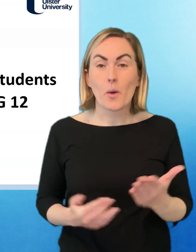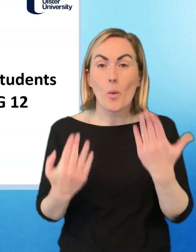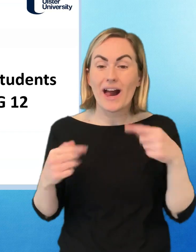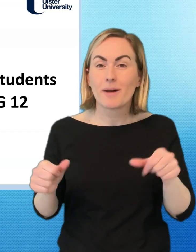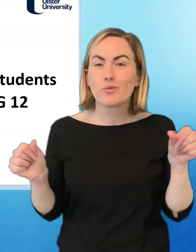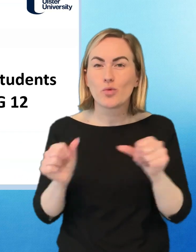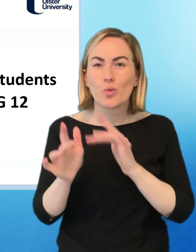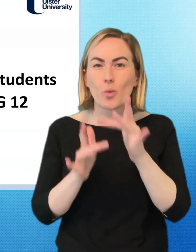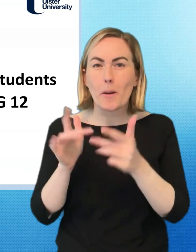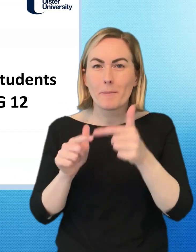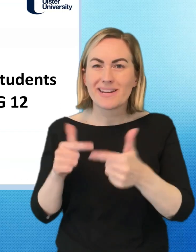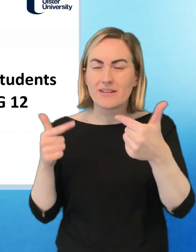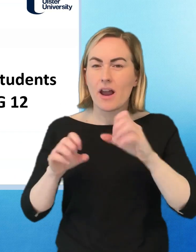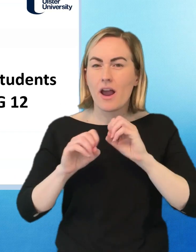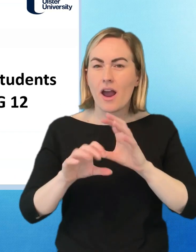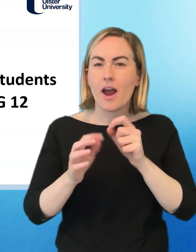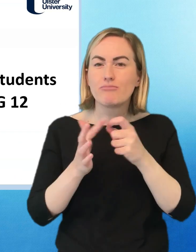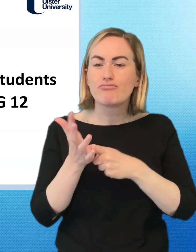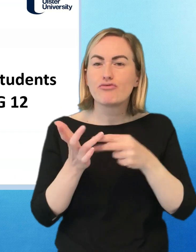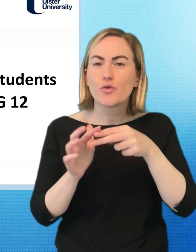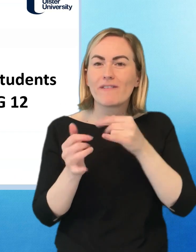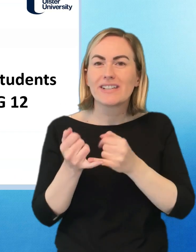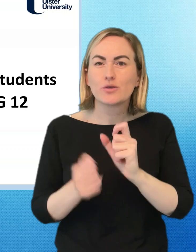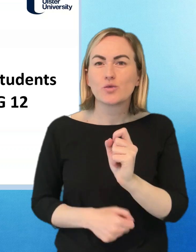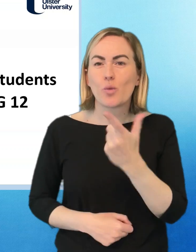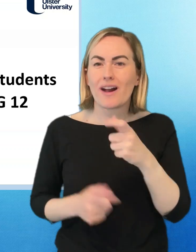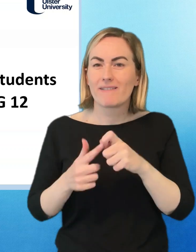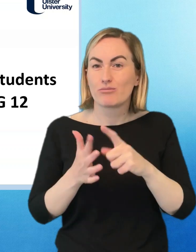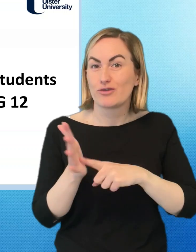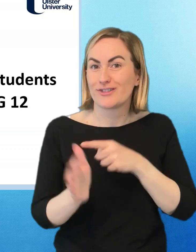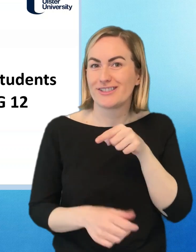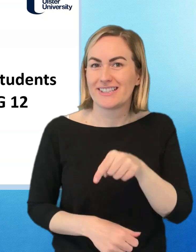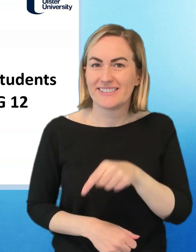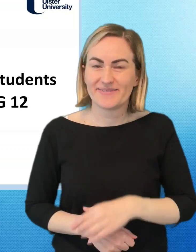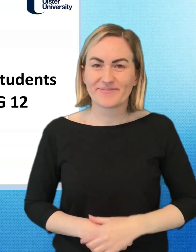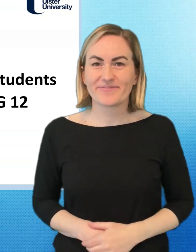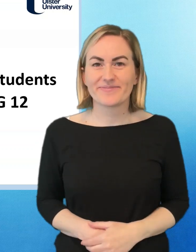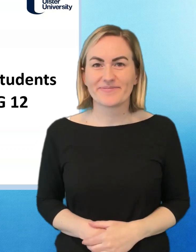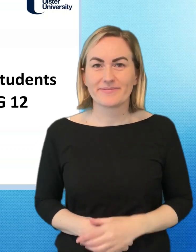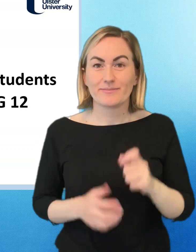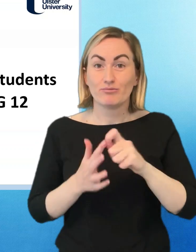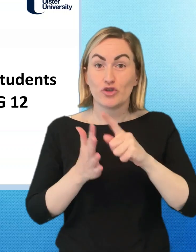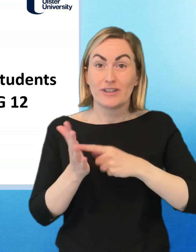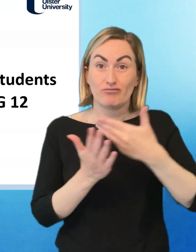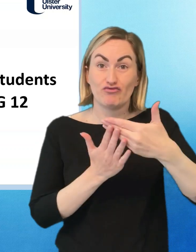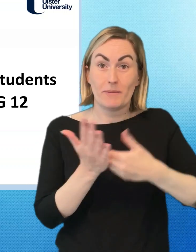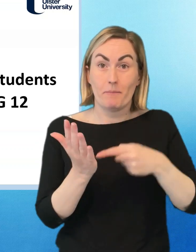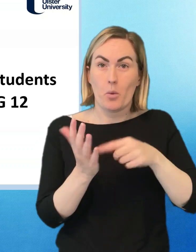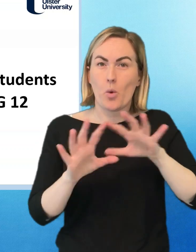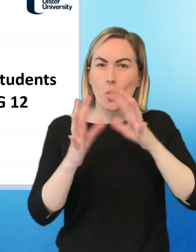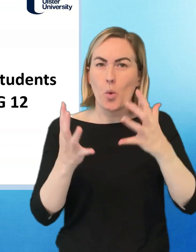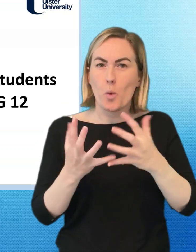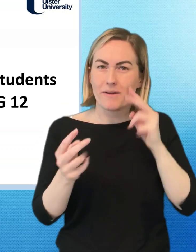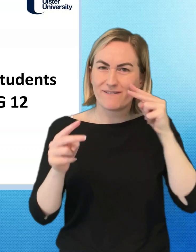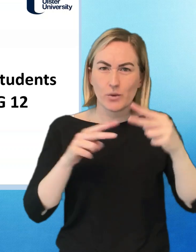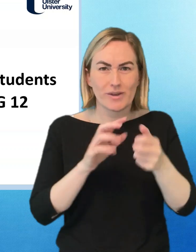Welcome to this short webinar on the first output of the PROFESS 12 project. Project Report 1, the Global